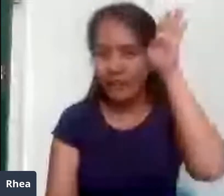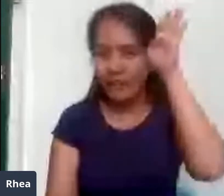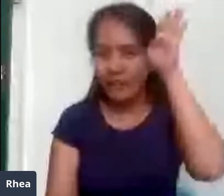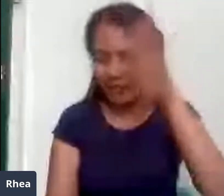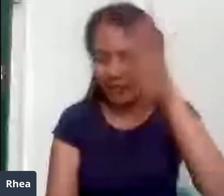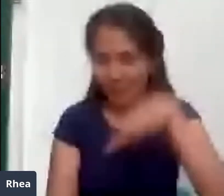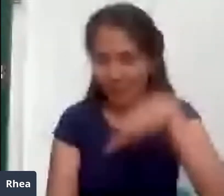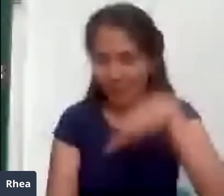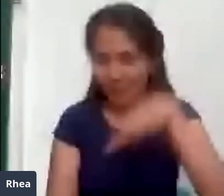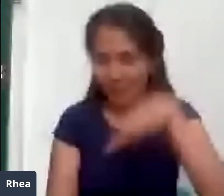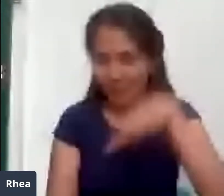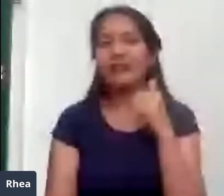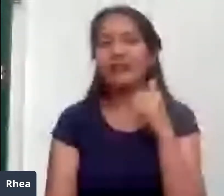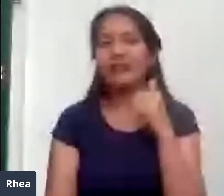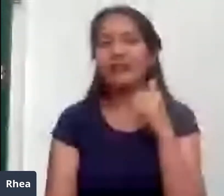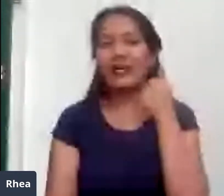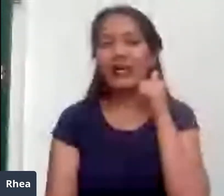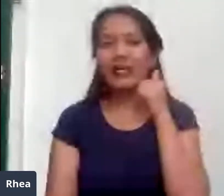brother,